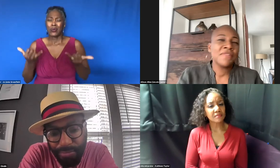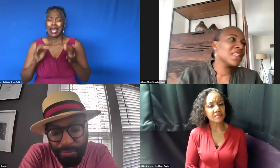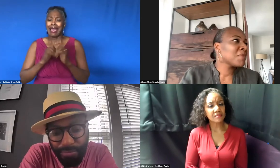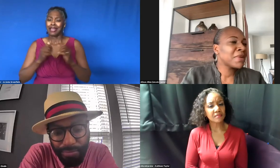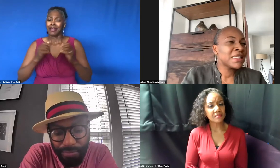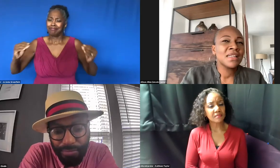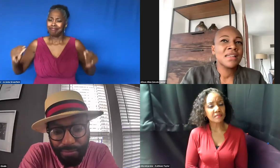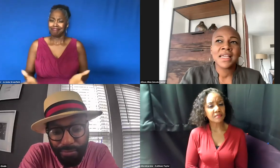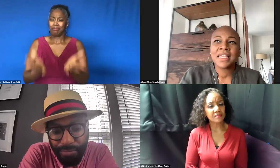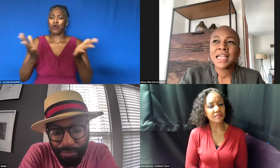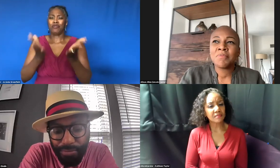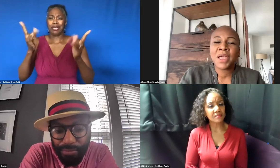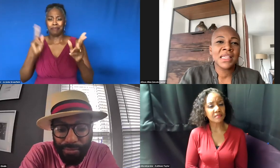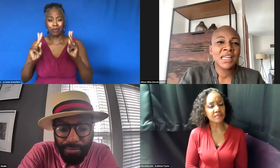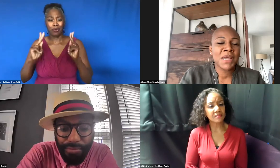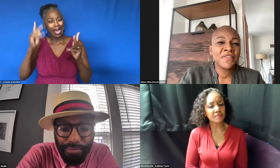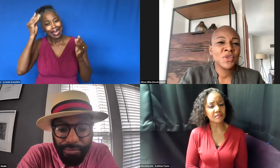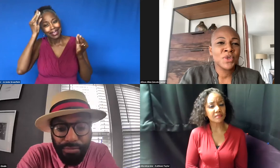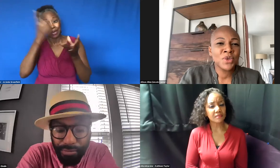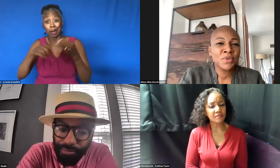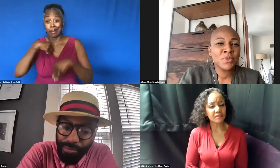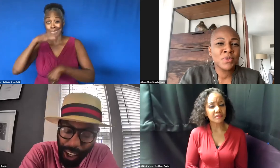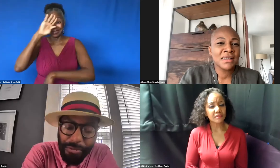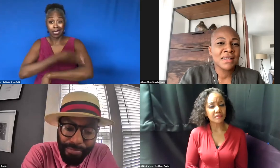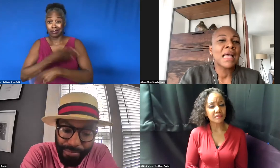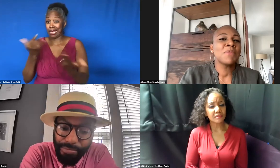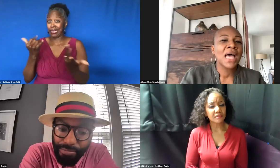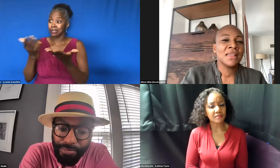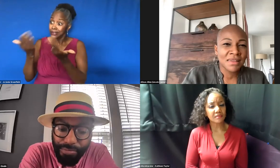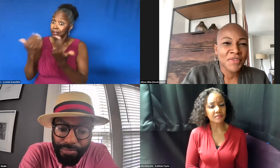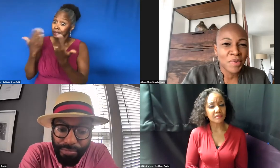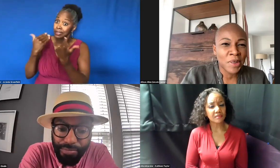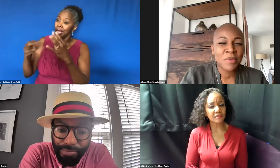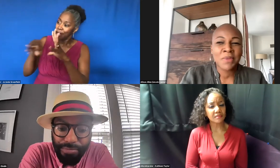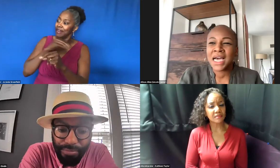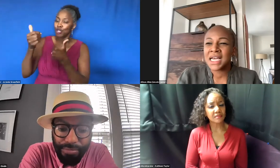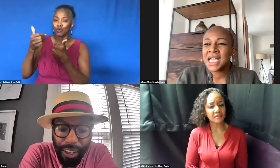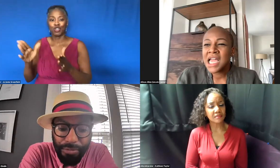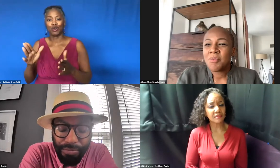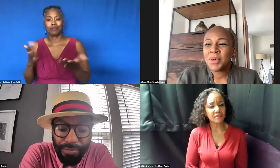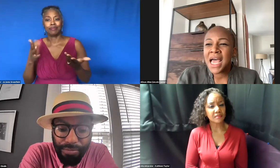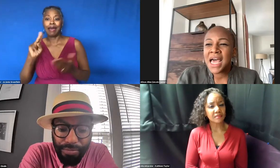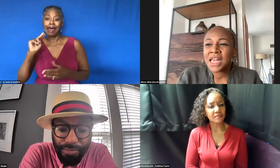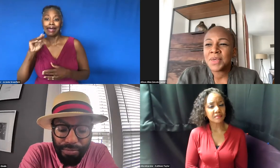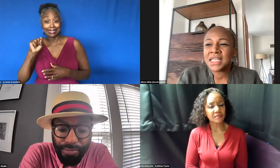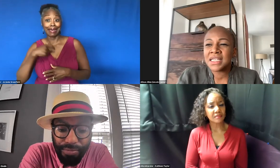know, I even think about my son, like I can barely get him out of his room unless I'm not in the living room.